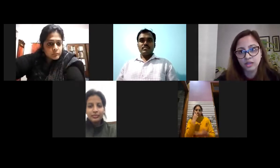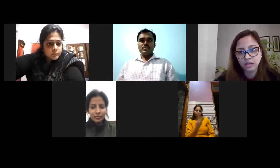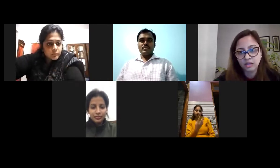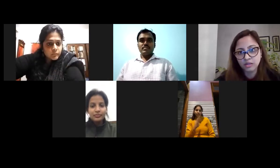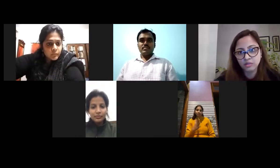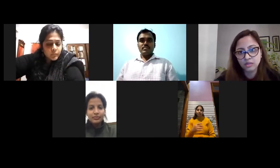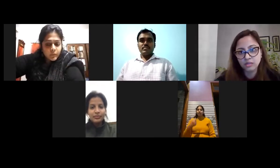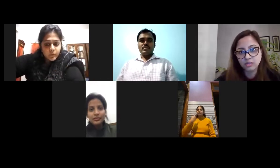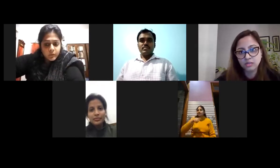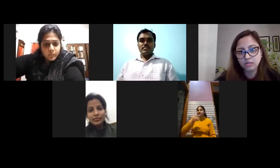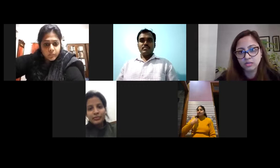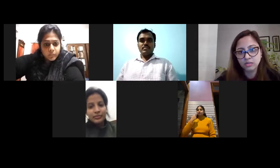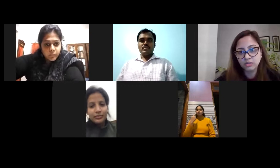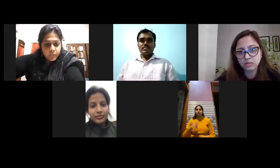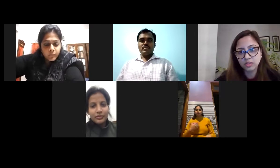wrong.